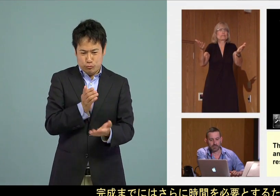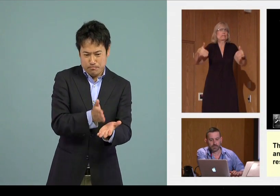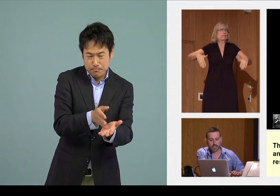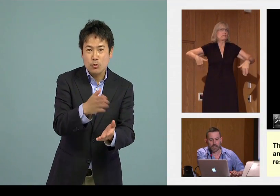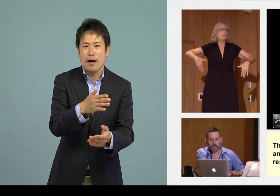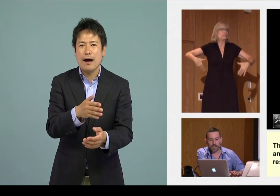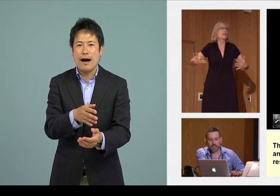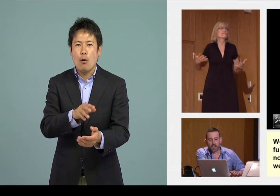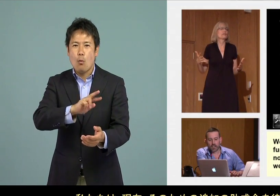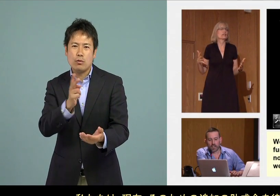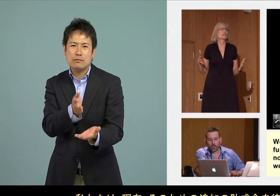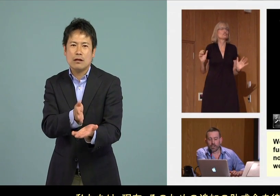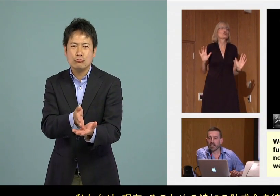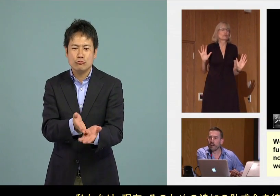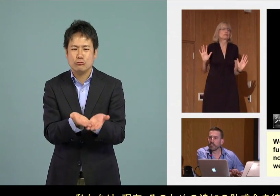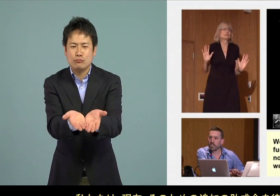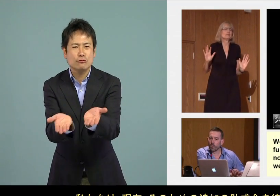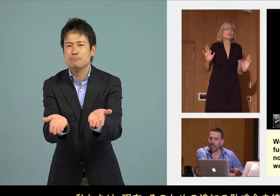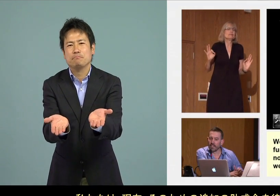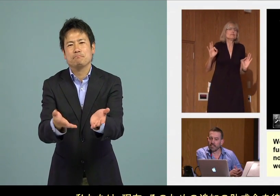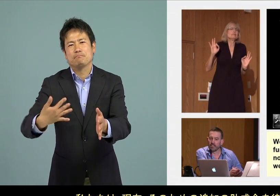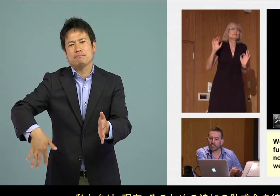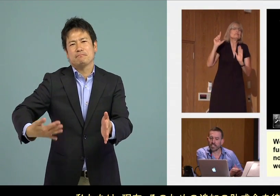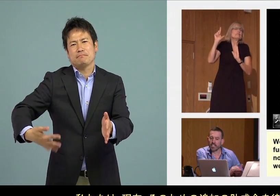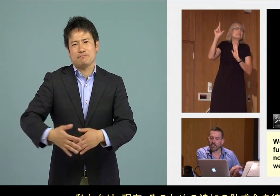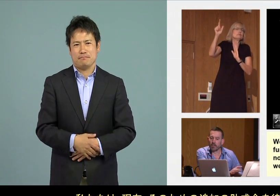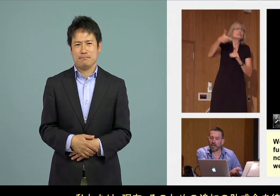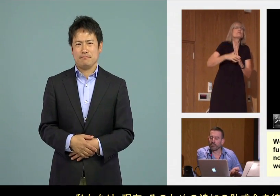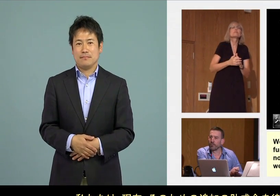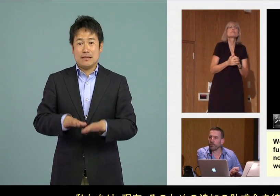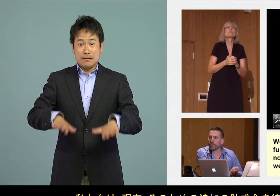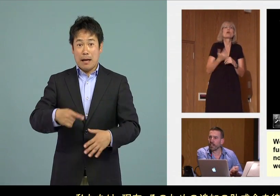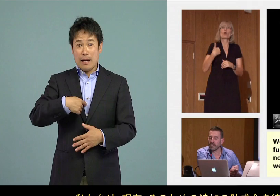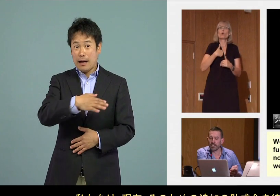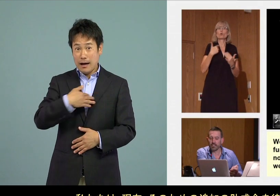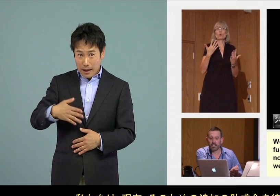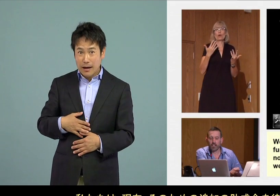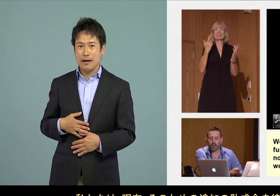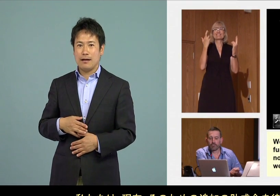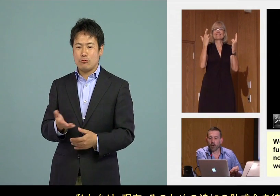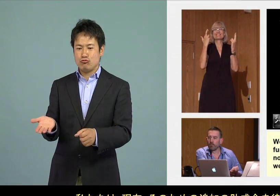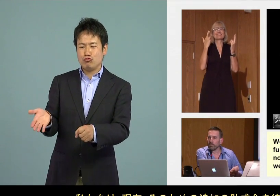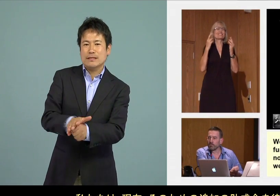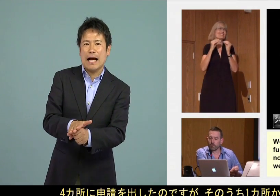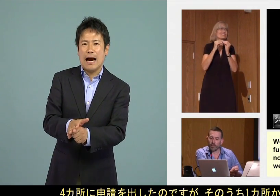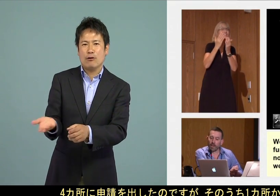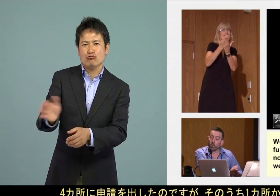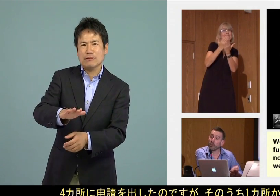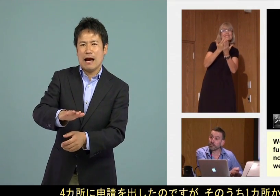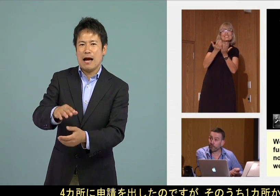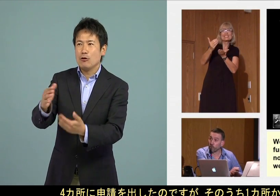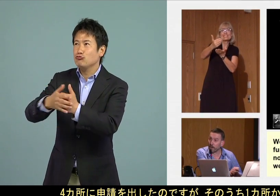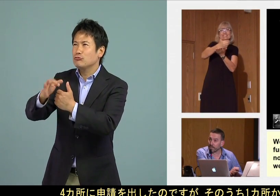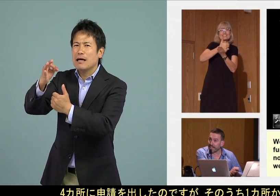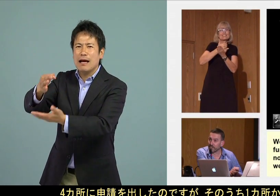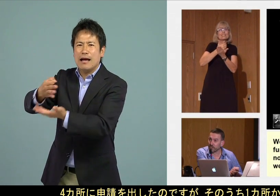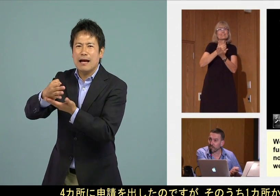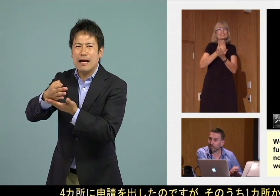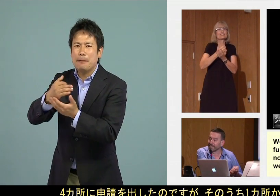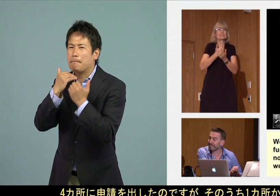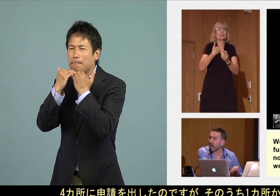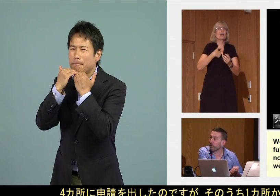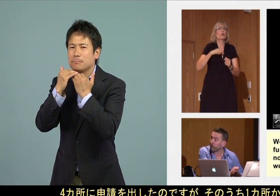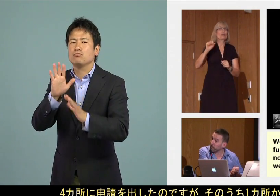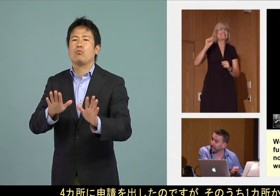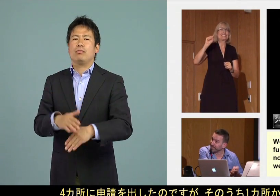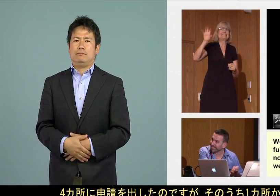that. We're currently awaiting to hear about further funding from, well, that was 4 applications,